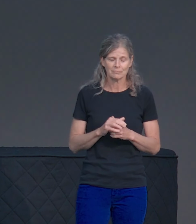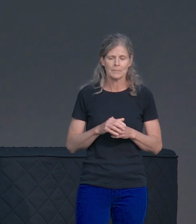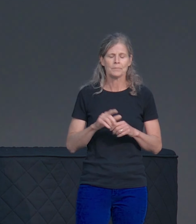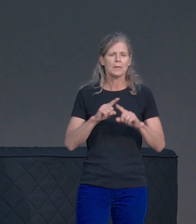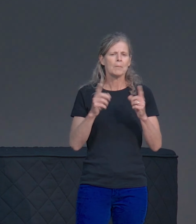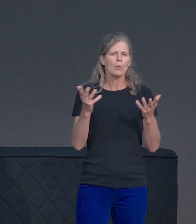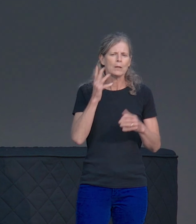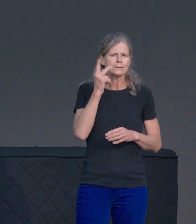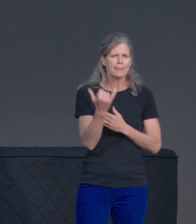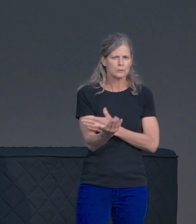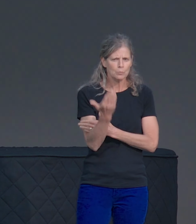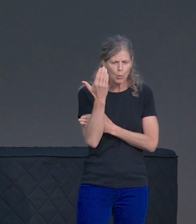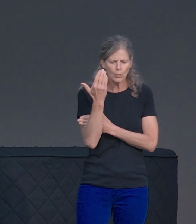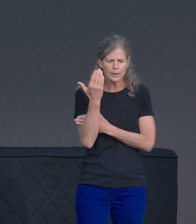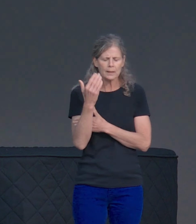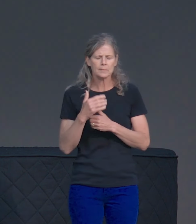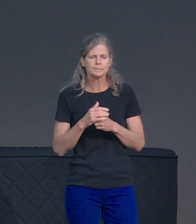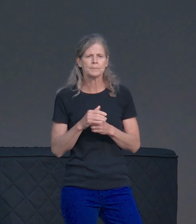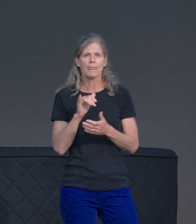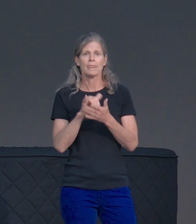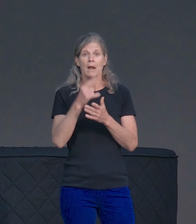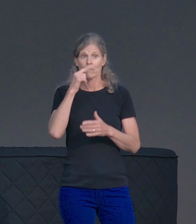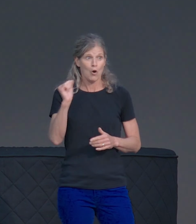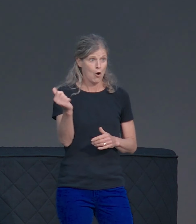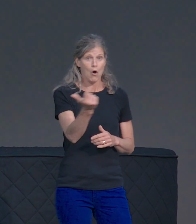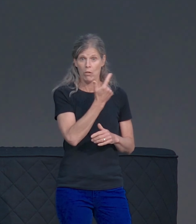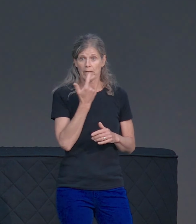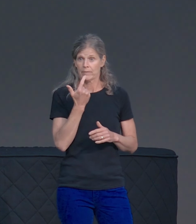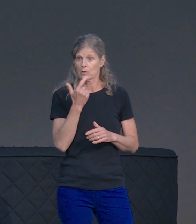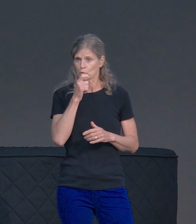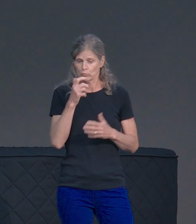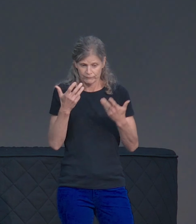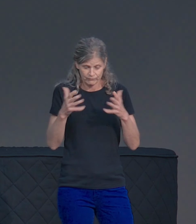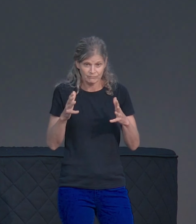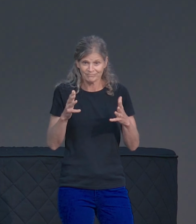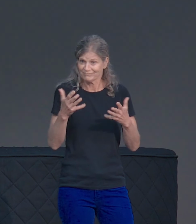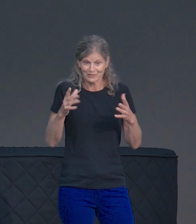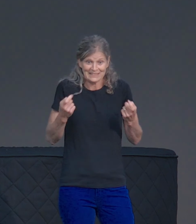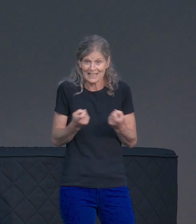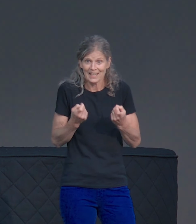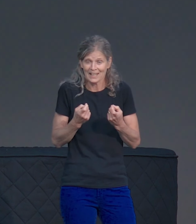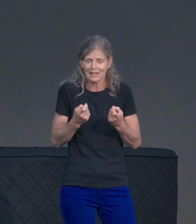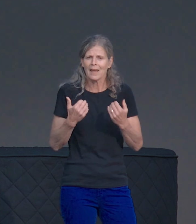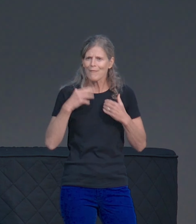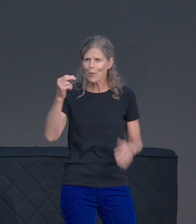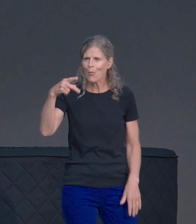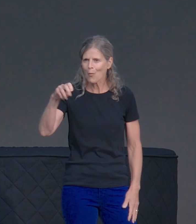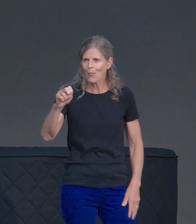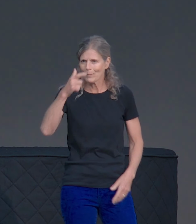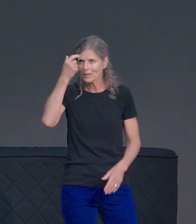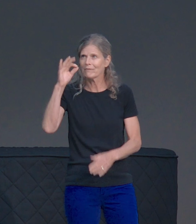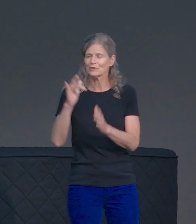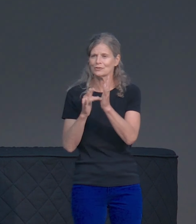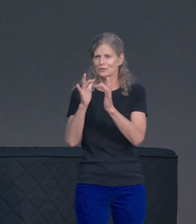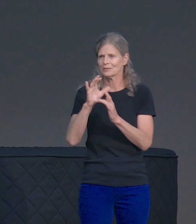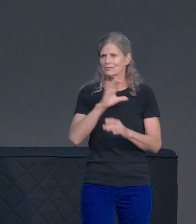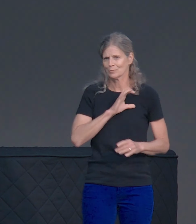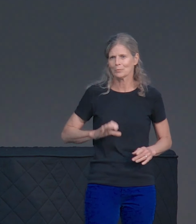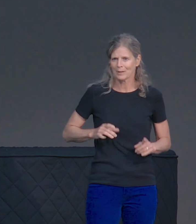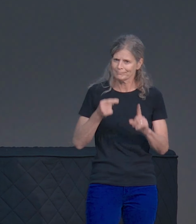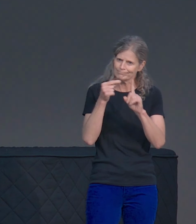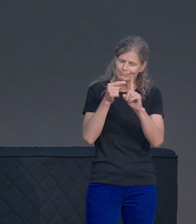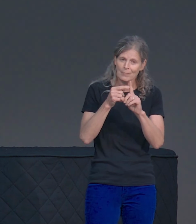But what we'll see this morning is that for all of us who have sinned, there's hope because of Jesus.